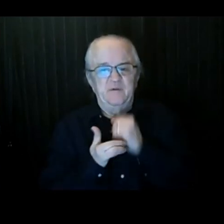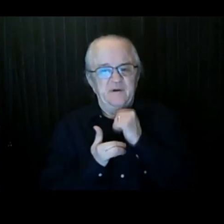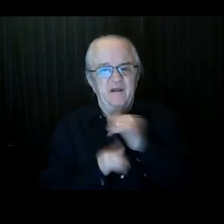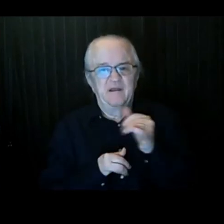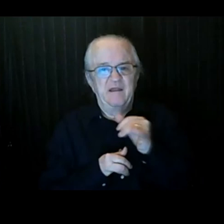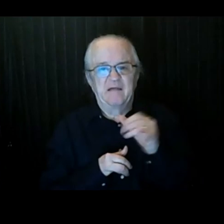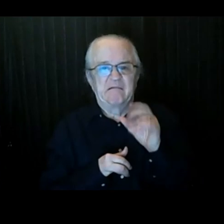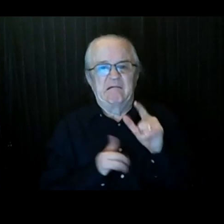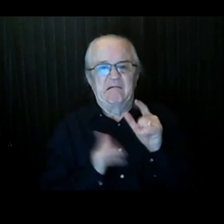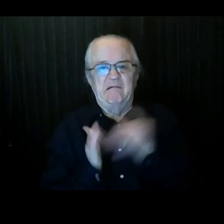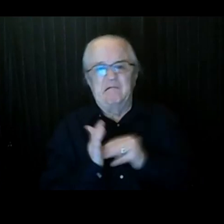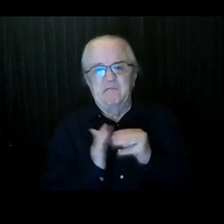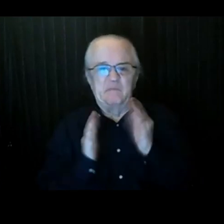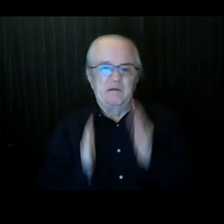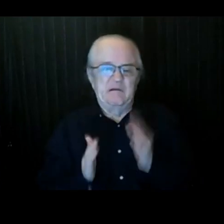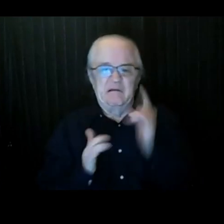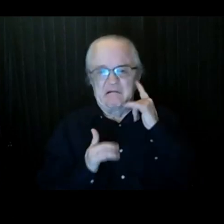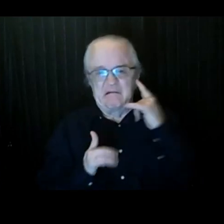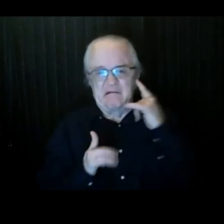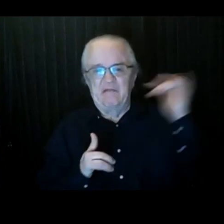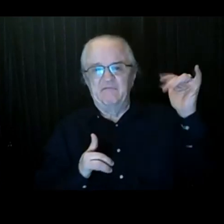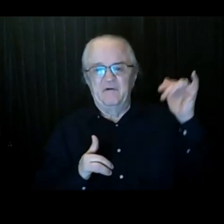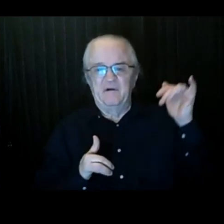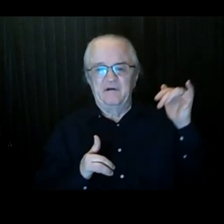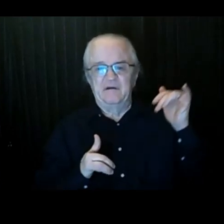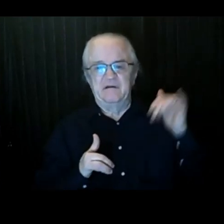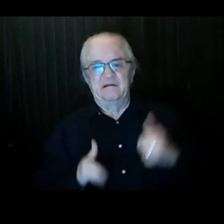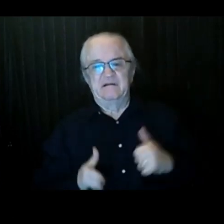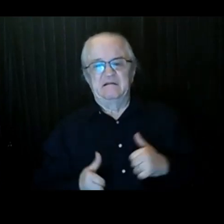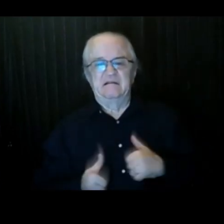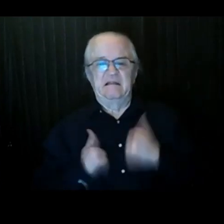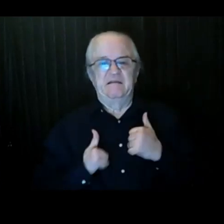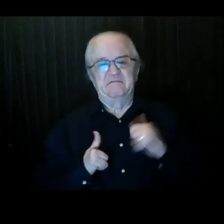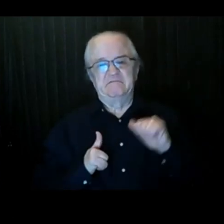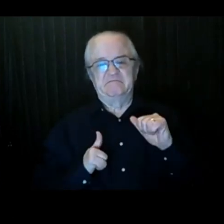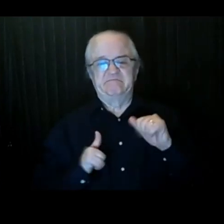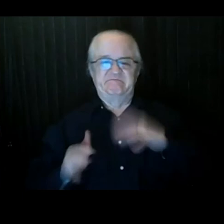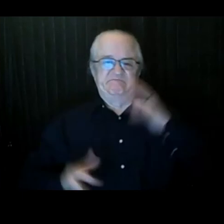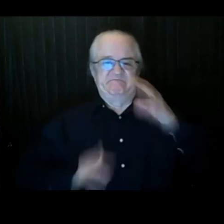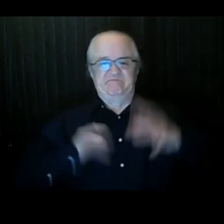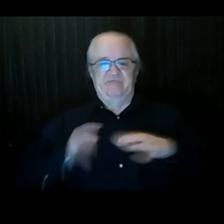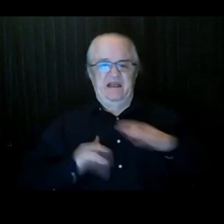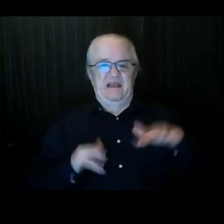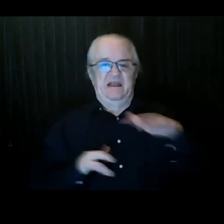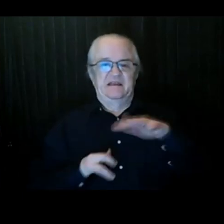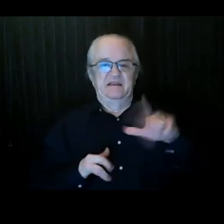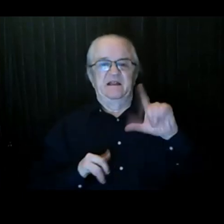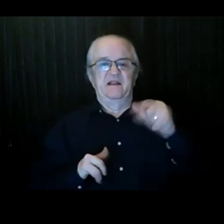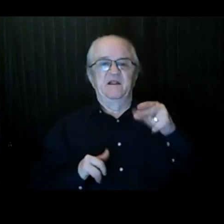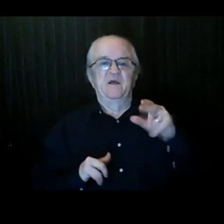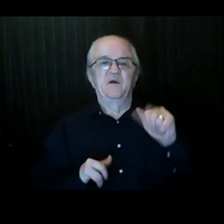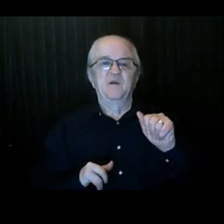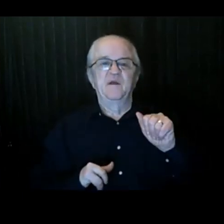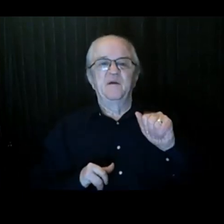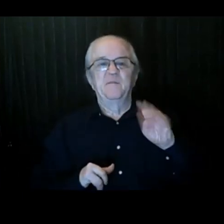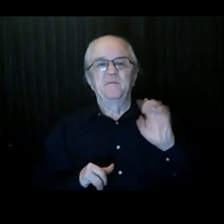California, who owns her own company and lives on top of the world in Laguna Beach. But I thought maybe I could get her one